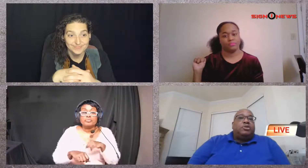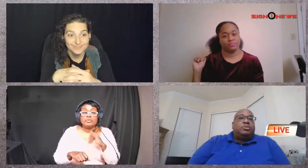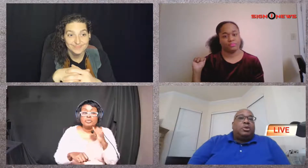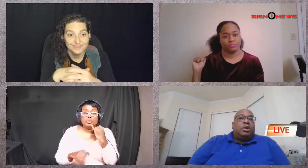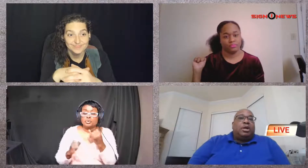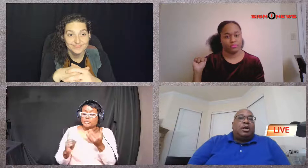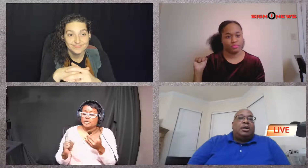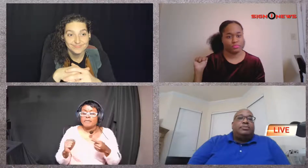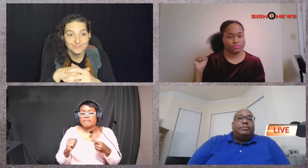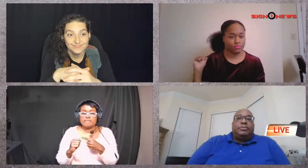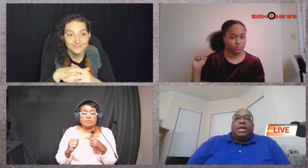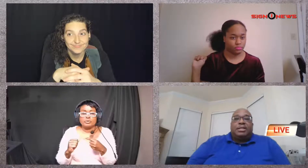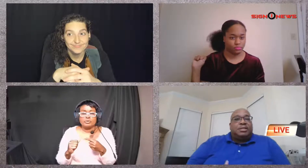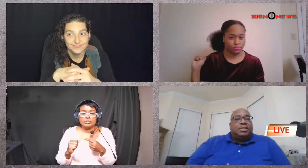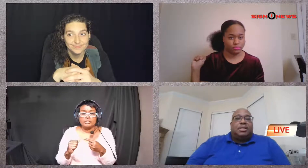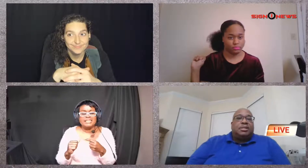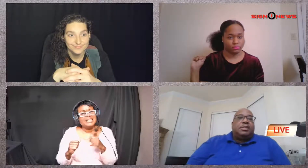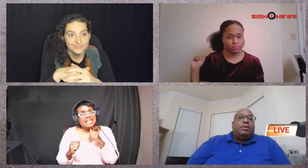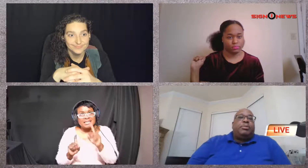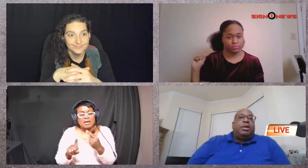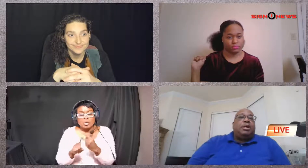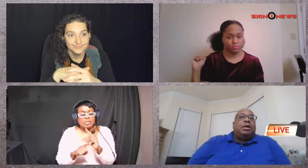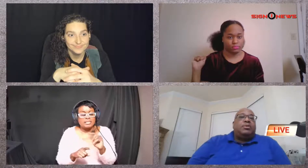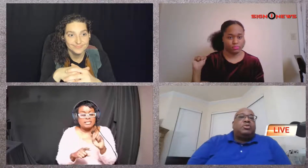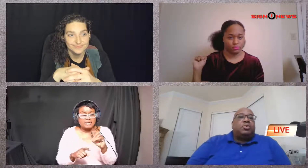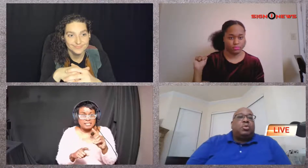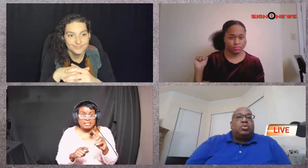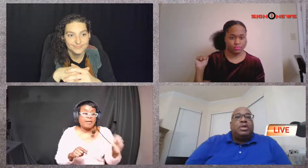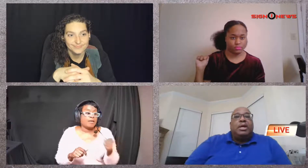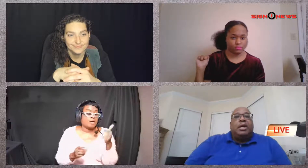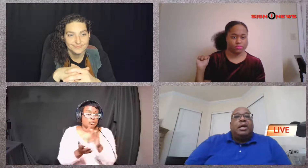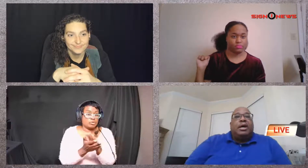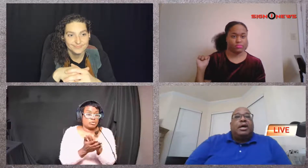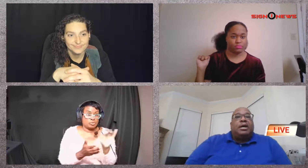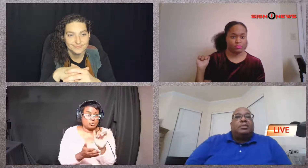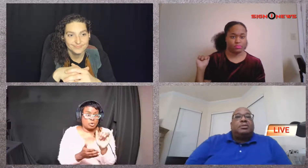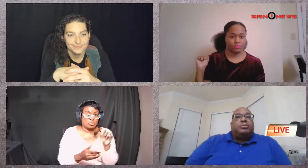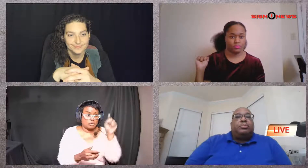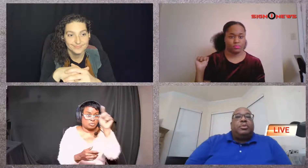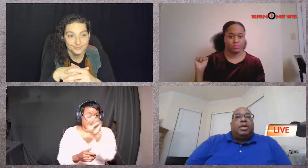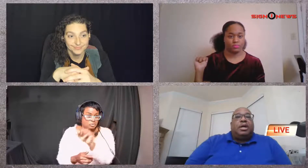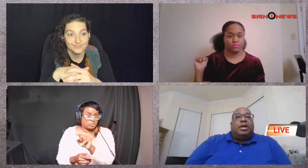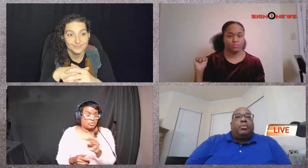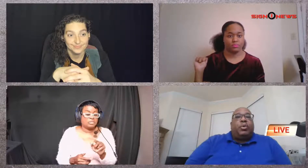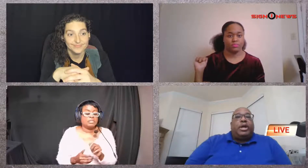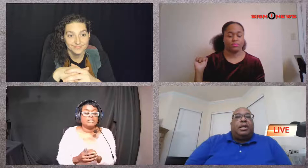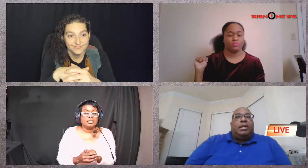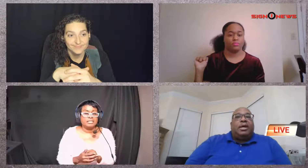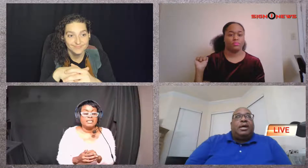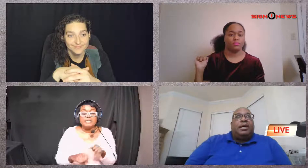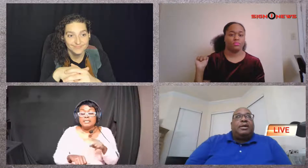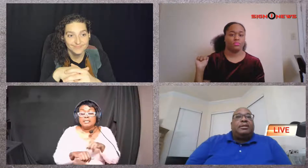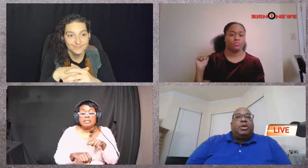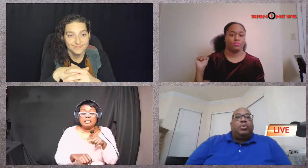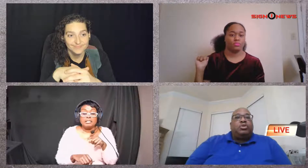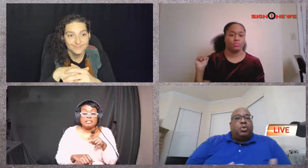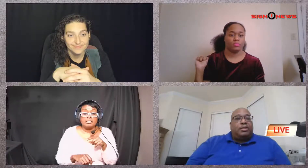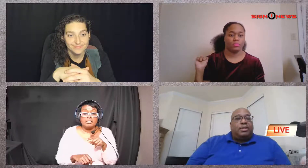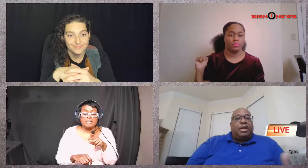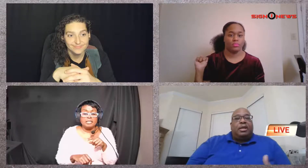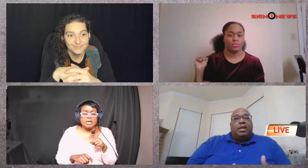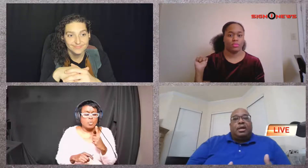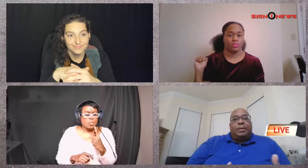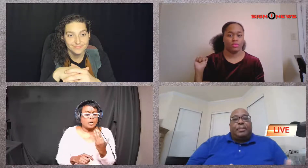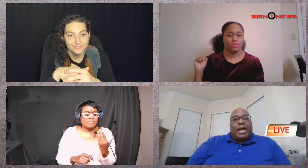Julia first, not just at TSD, but at other schools, uh, when it was